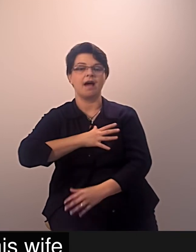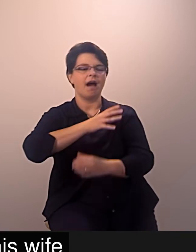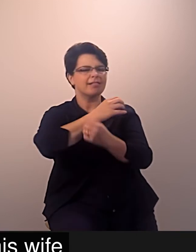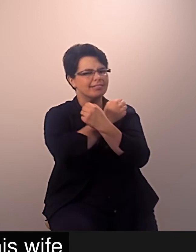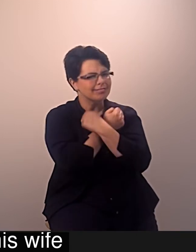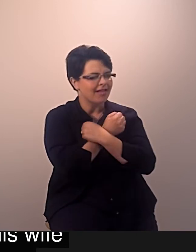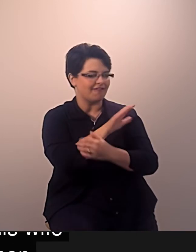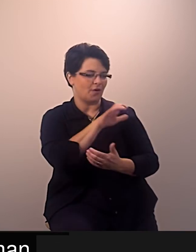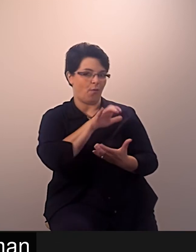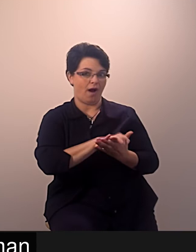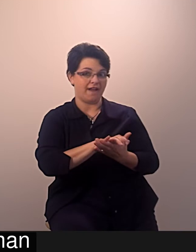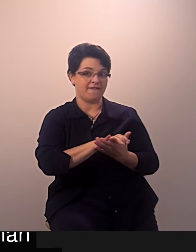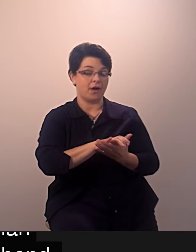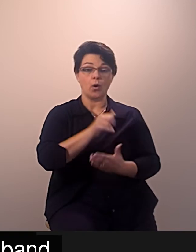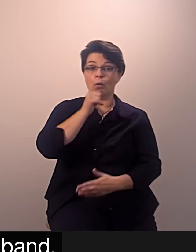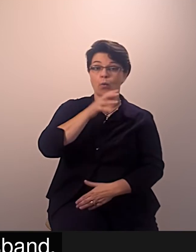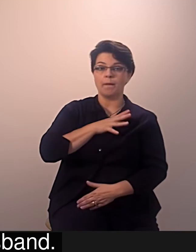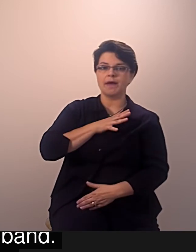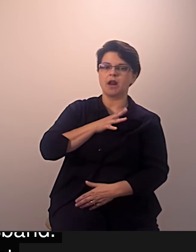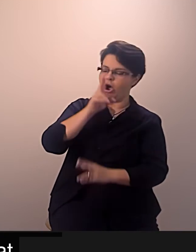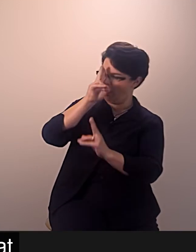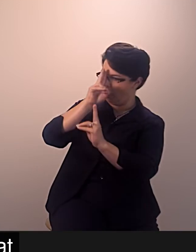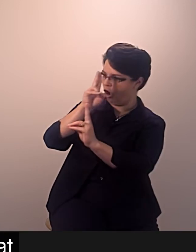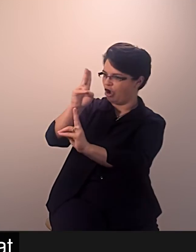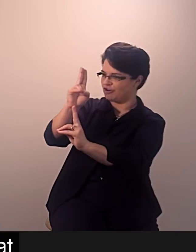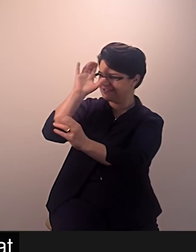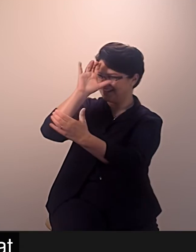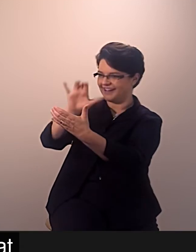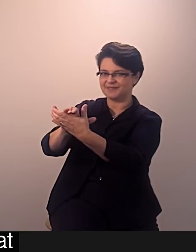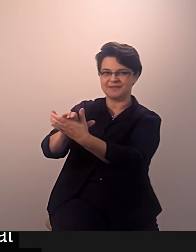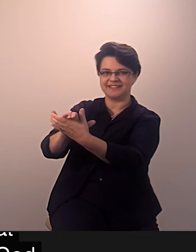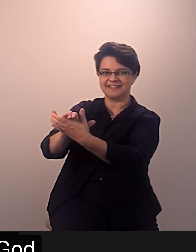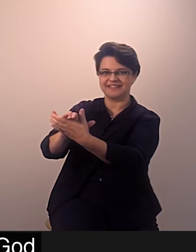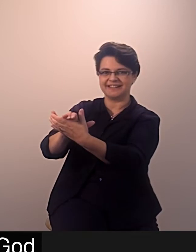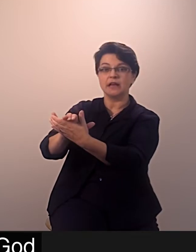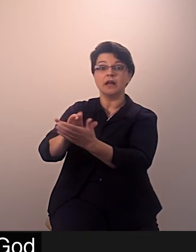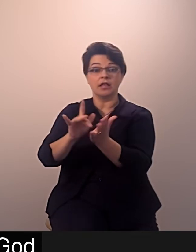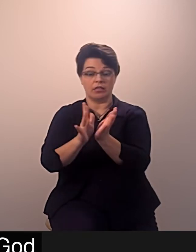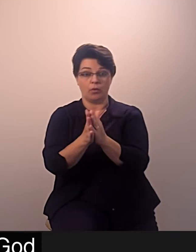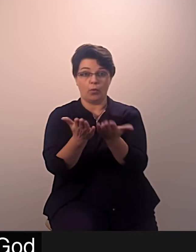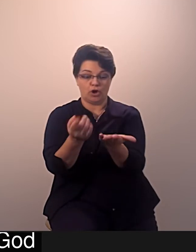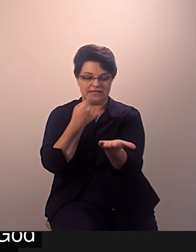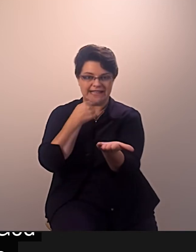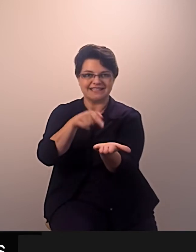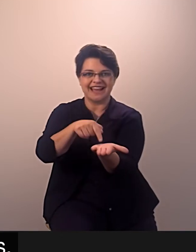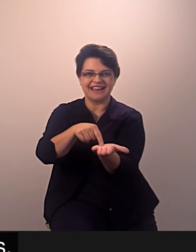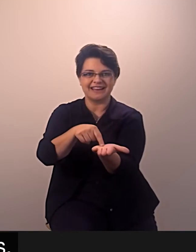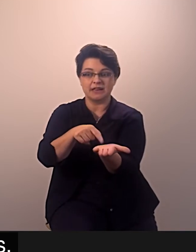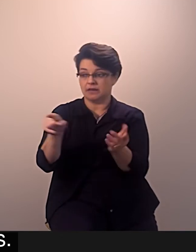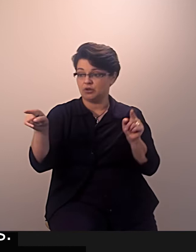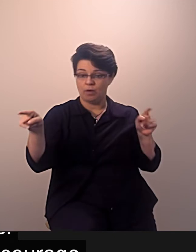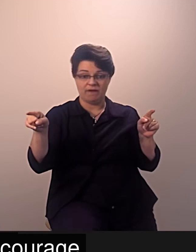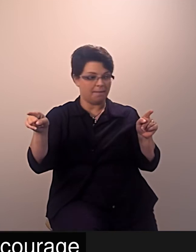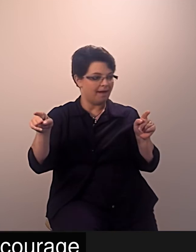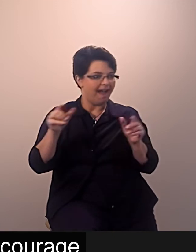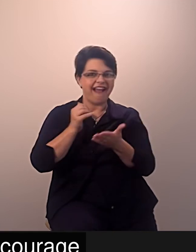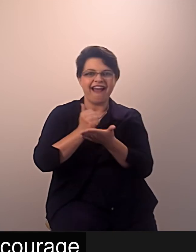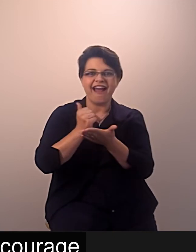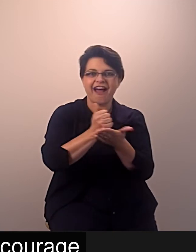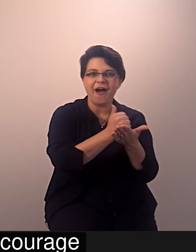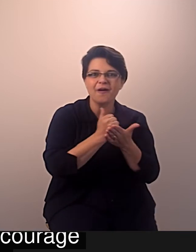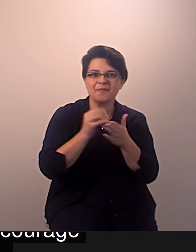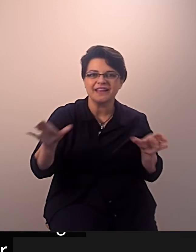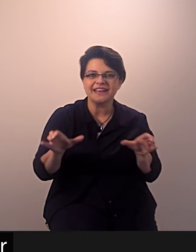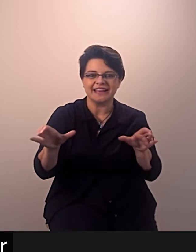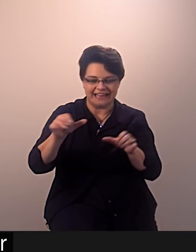husband. This is what the Word of God commands. They help and encourage each other and teach